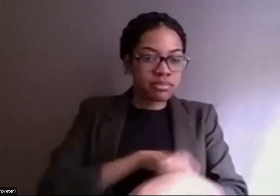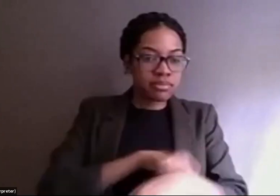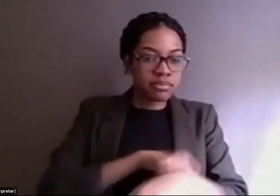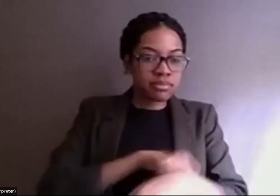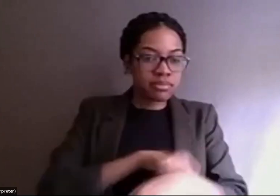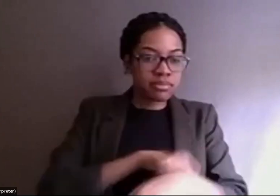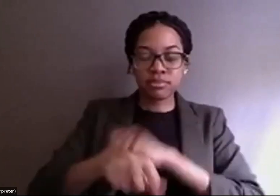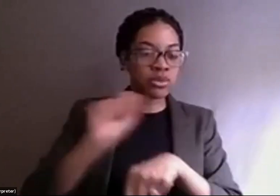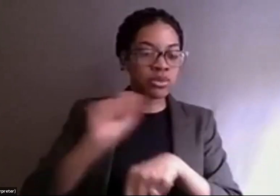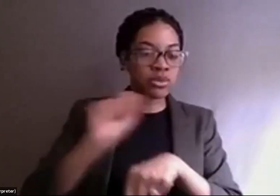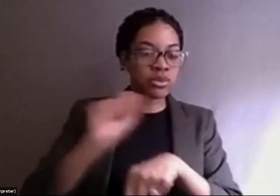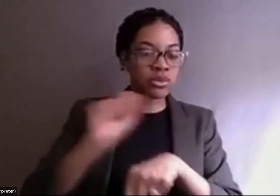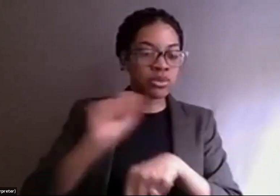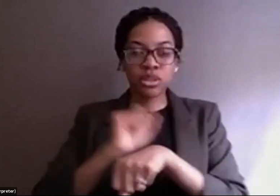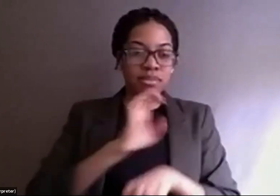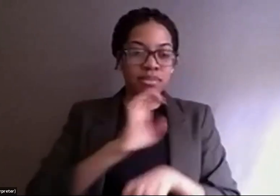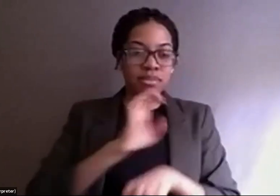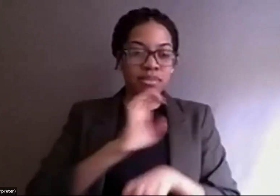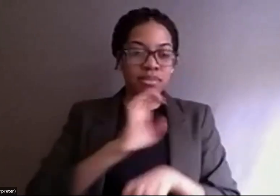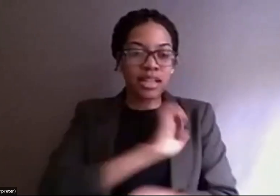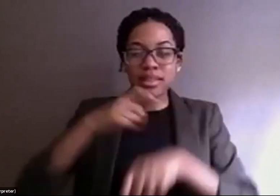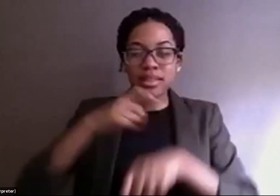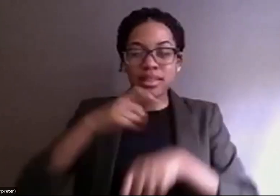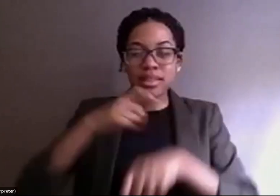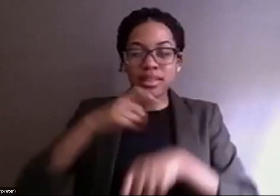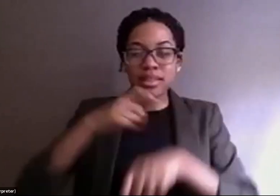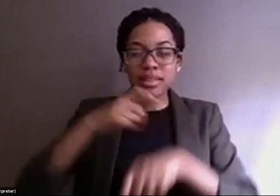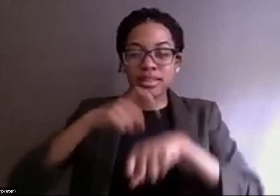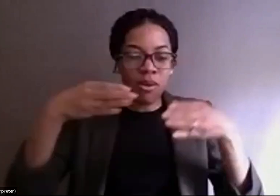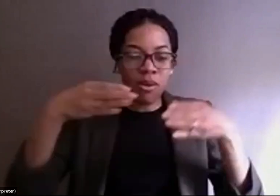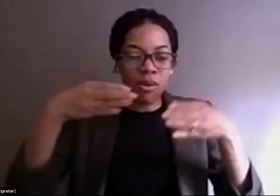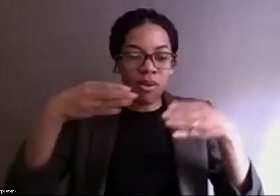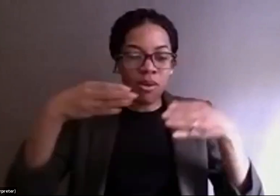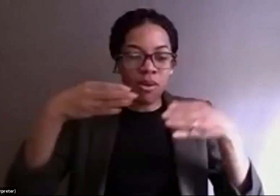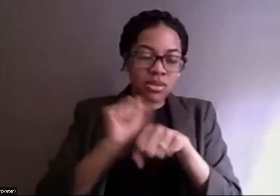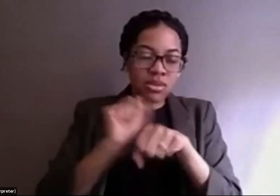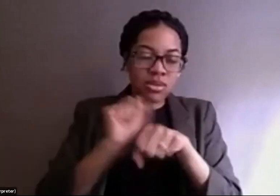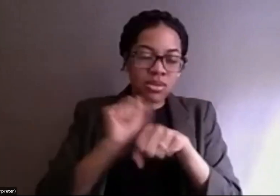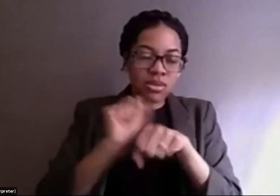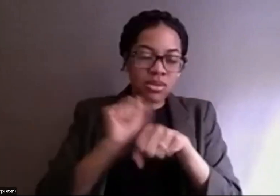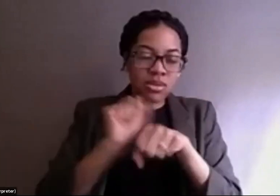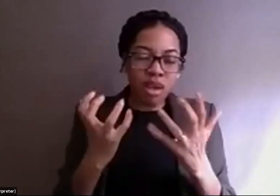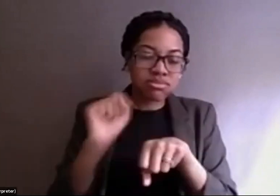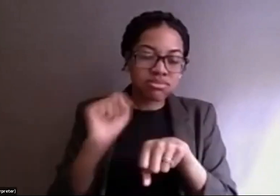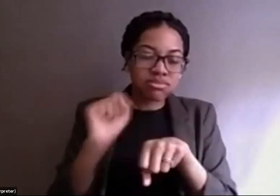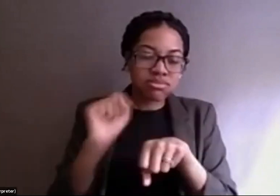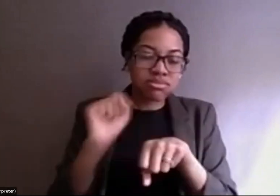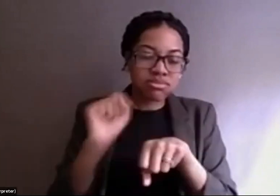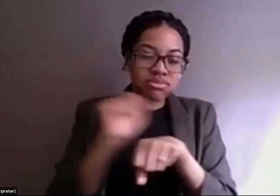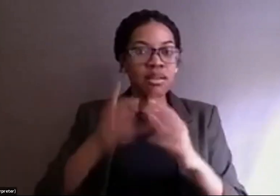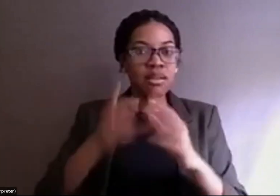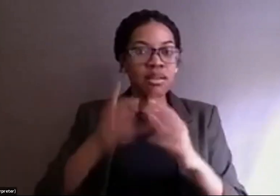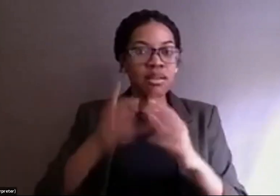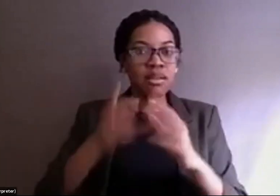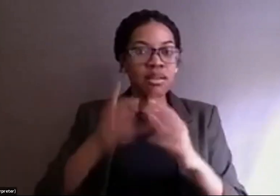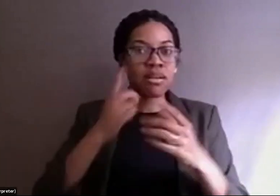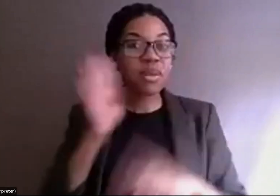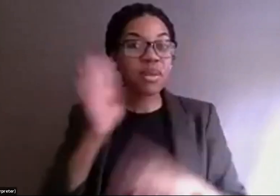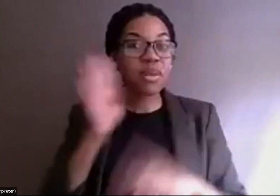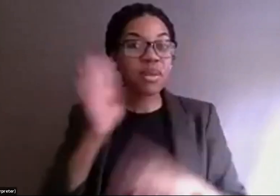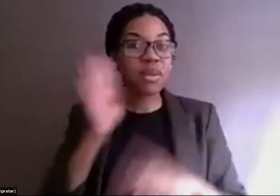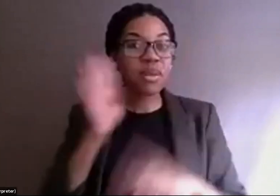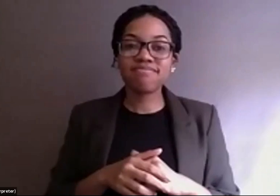I really want it to happen, it will happen. And given the things that we're dealing with, you find